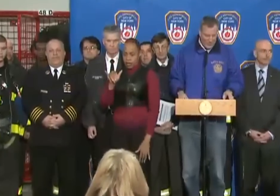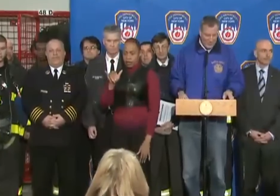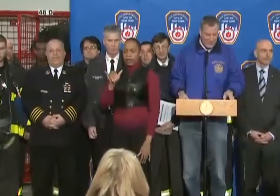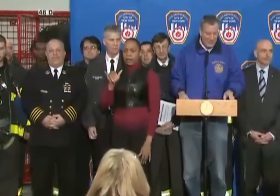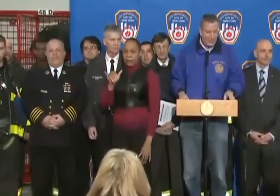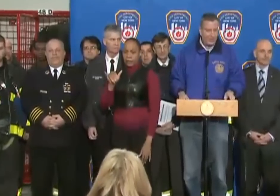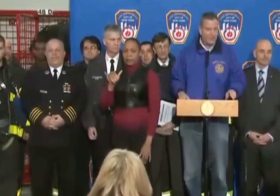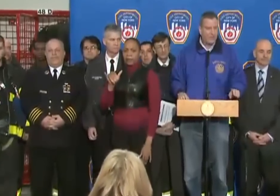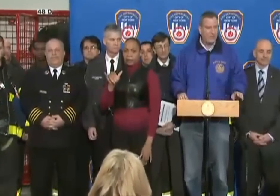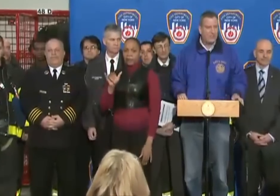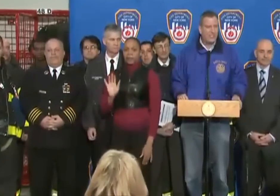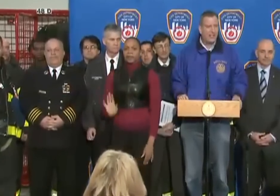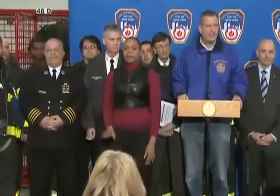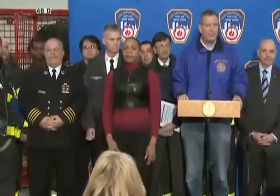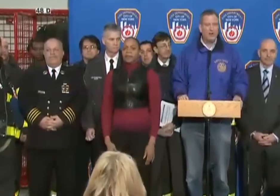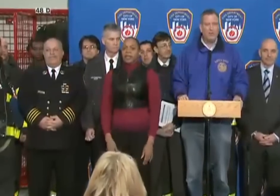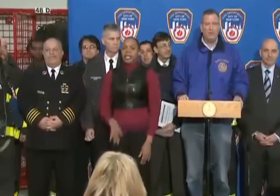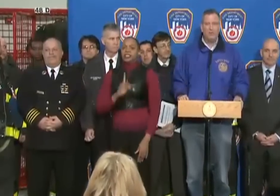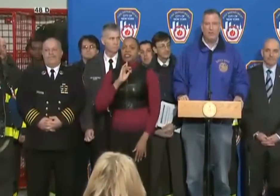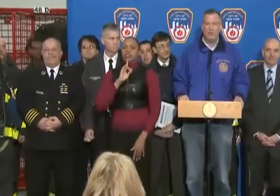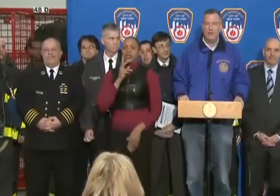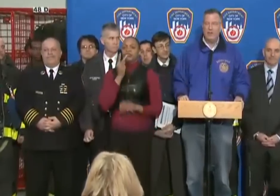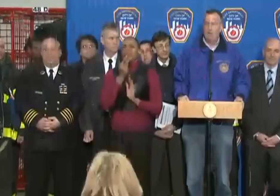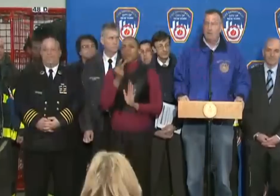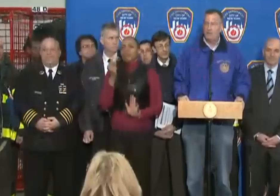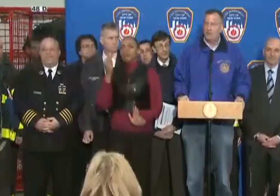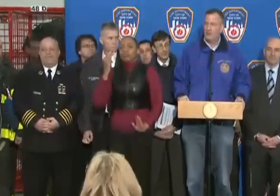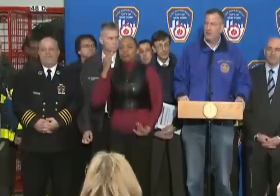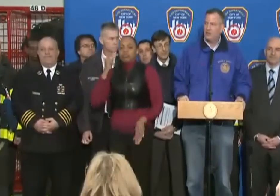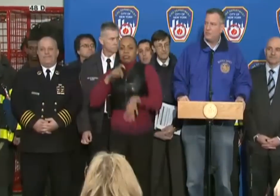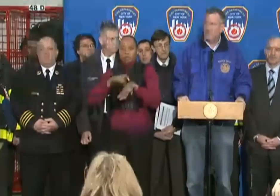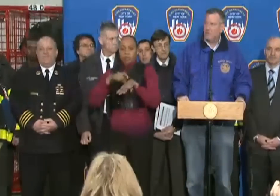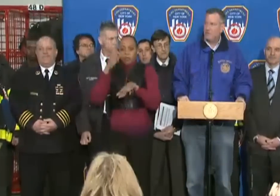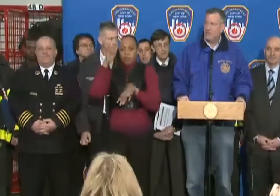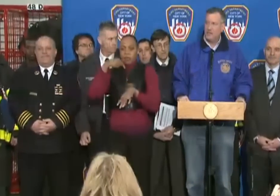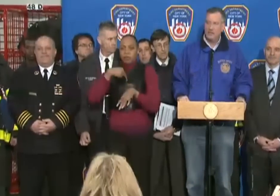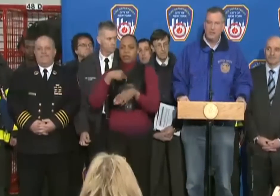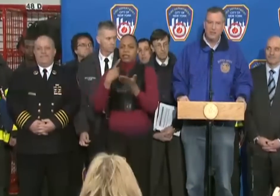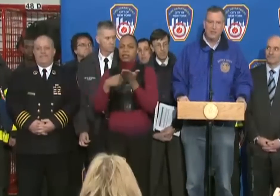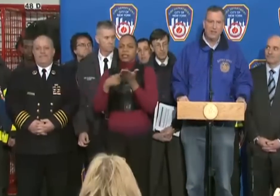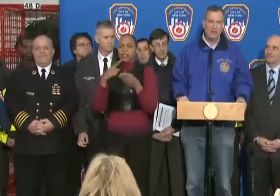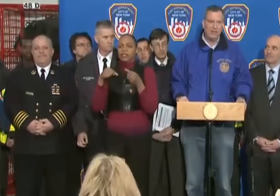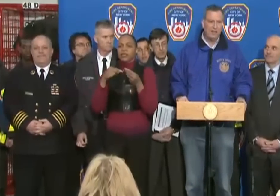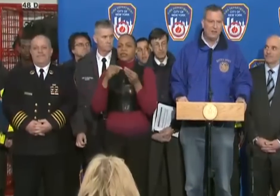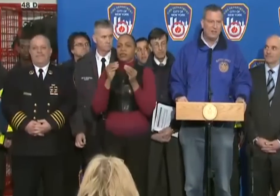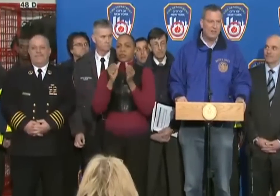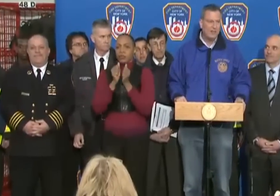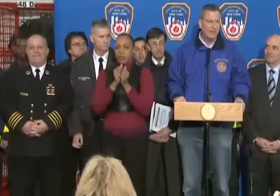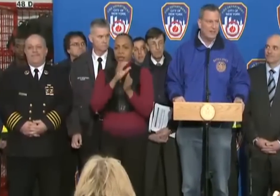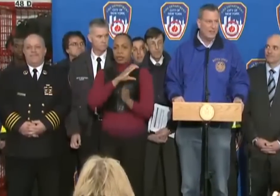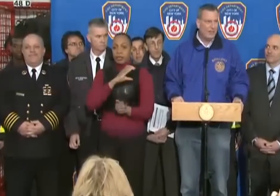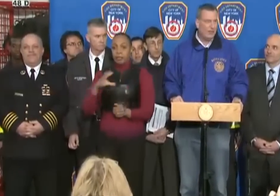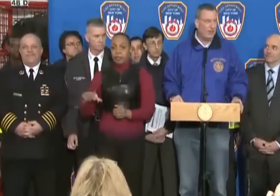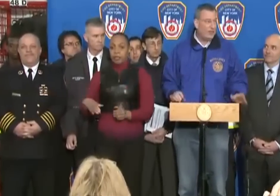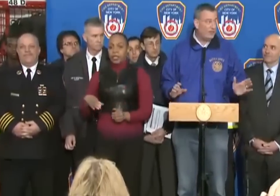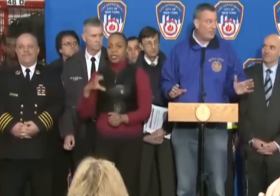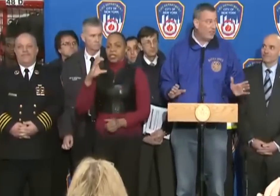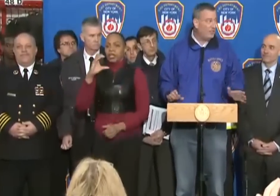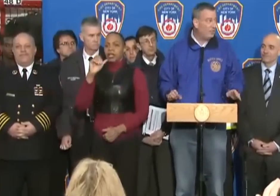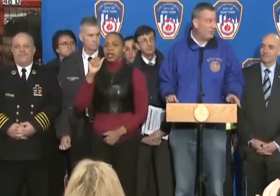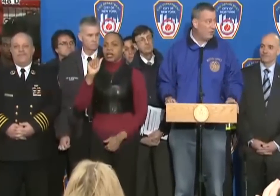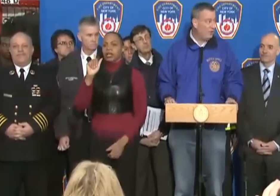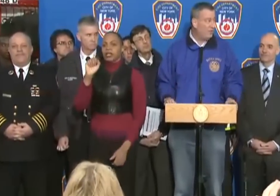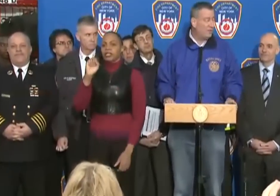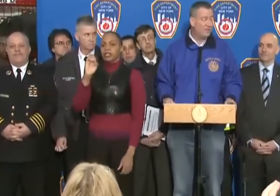And this is a nostalgic moment for me. I was just talking to Commissioner Cassano about the fact that I was here the day